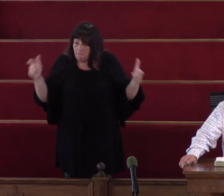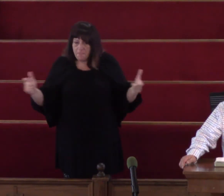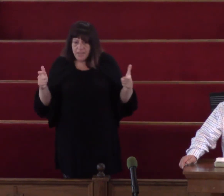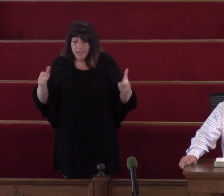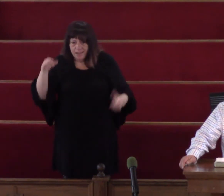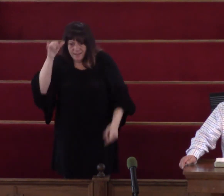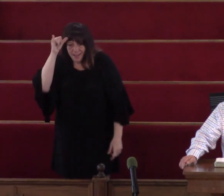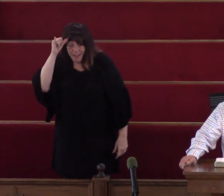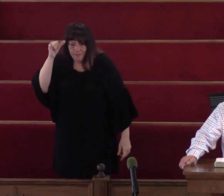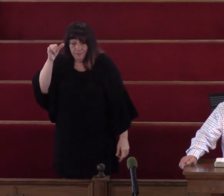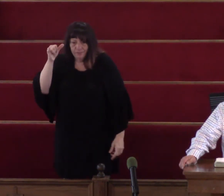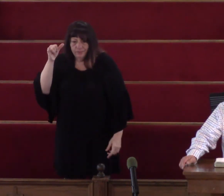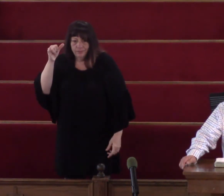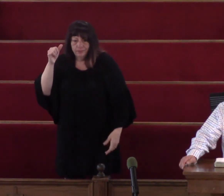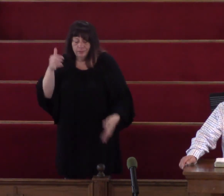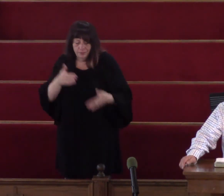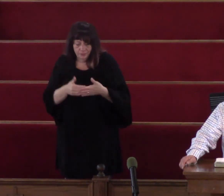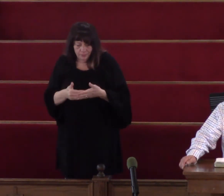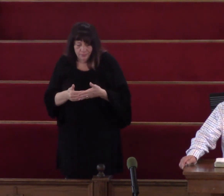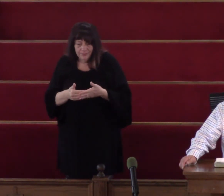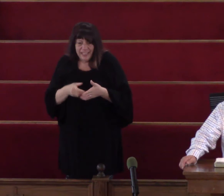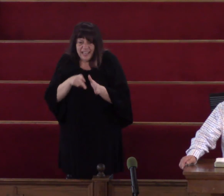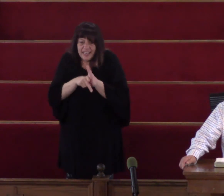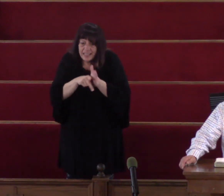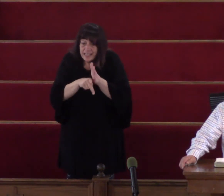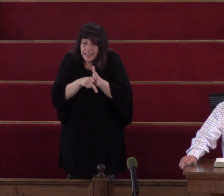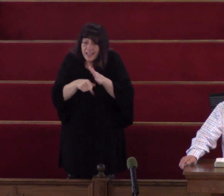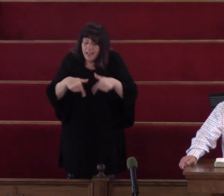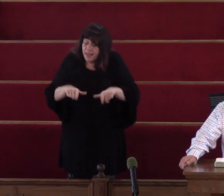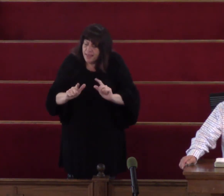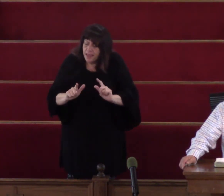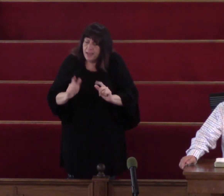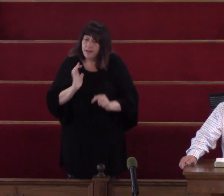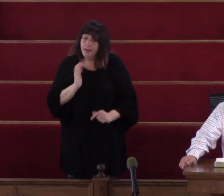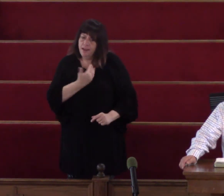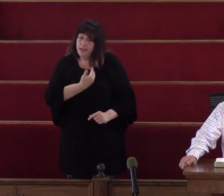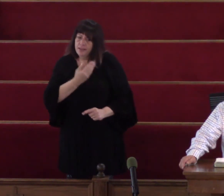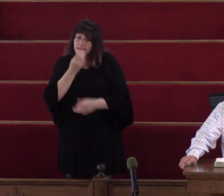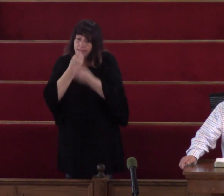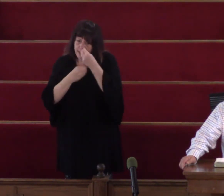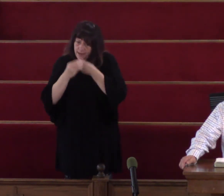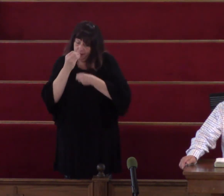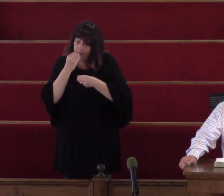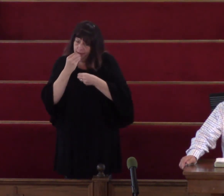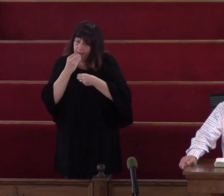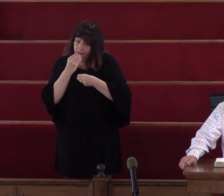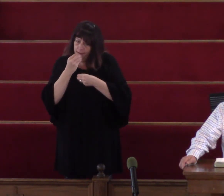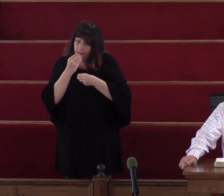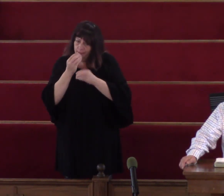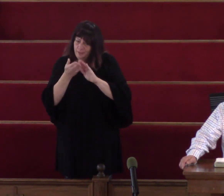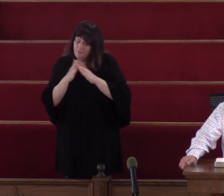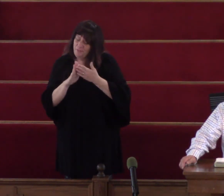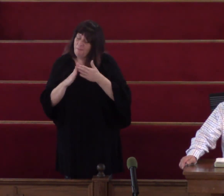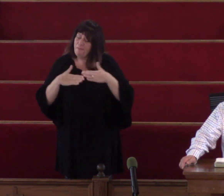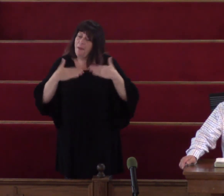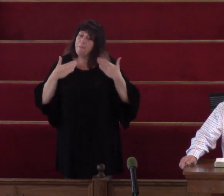kill It And let Us eat And be Merry For this Son